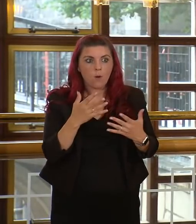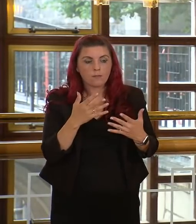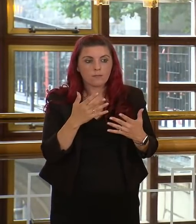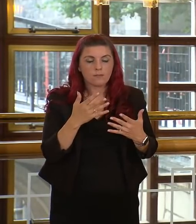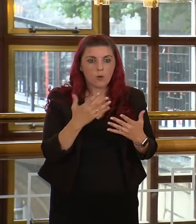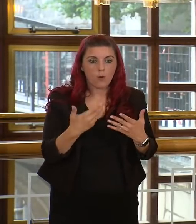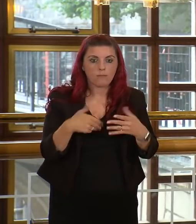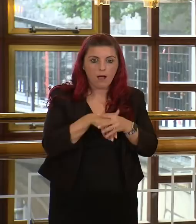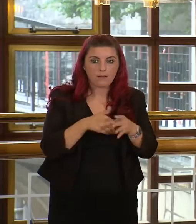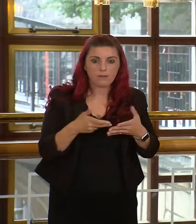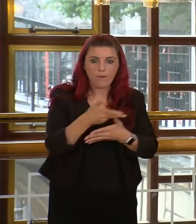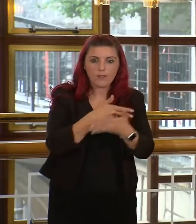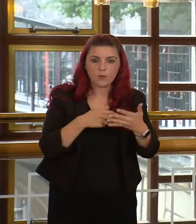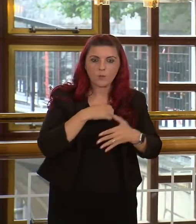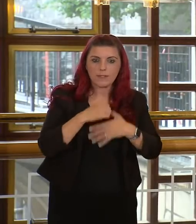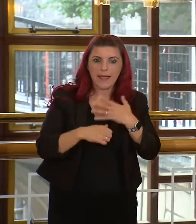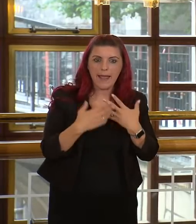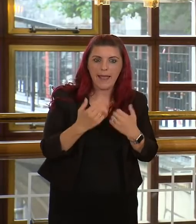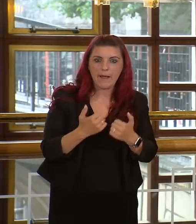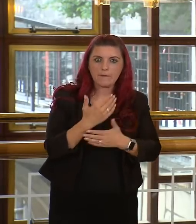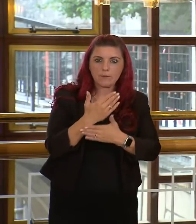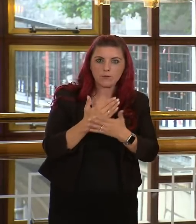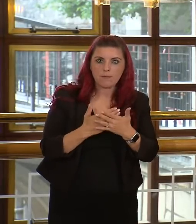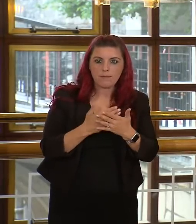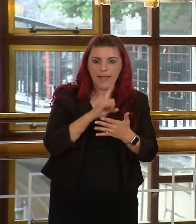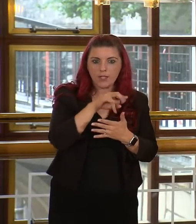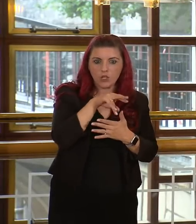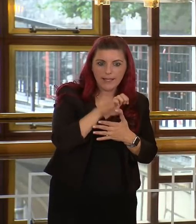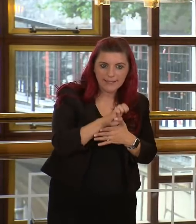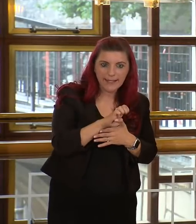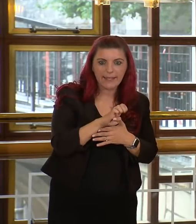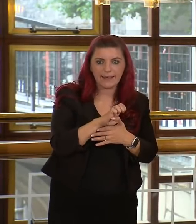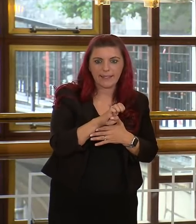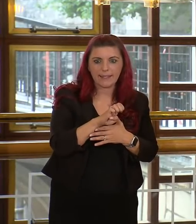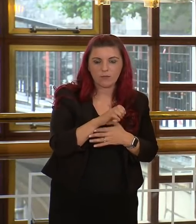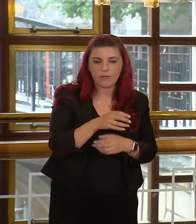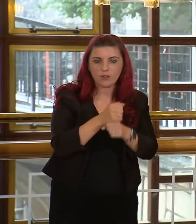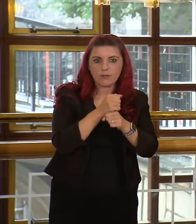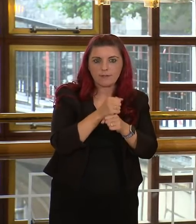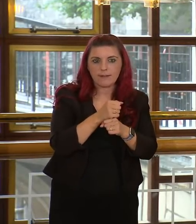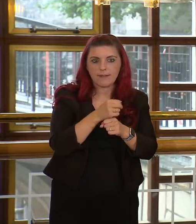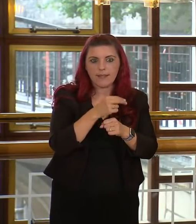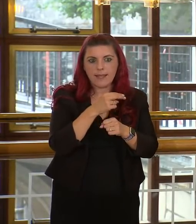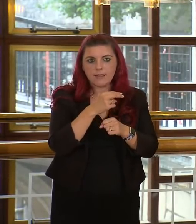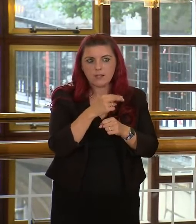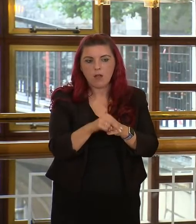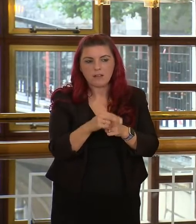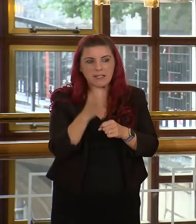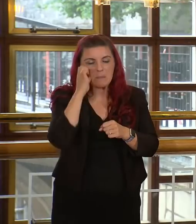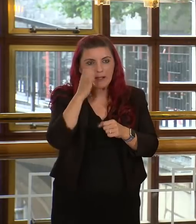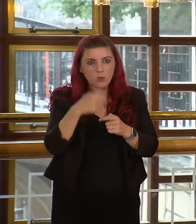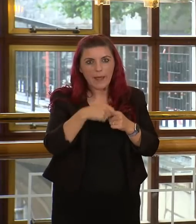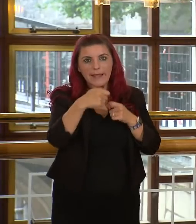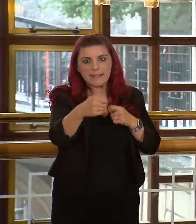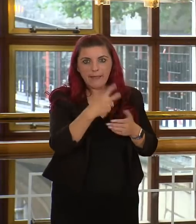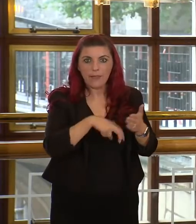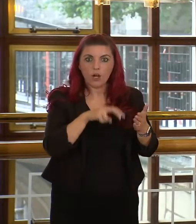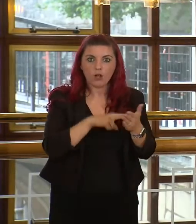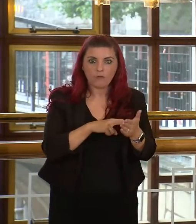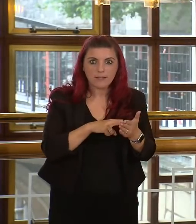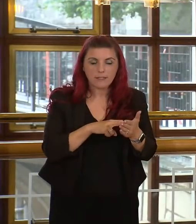overall update on COVID, that it is the HSE's intention to not extend the contract for City West. From